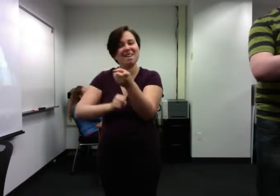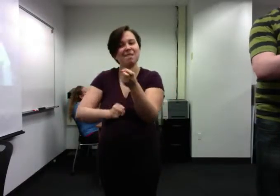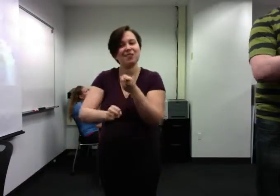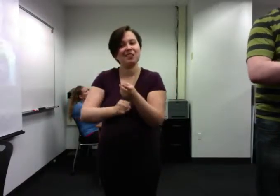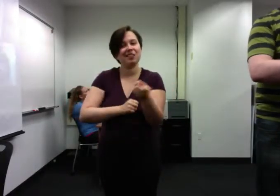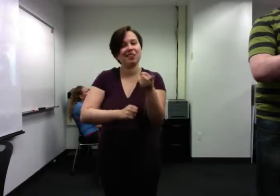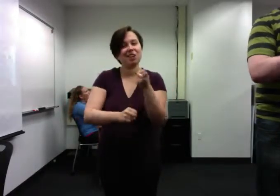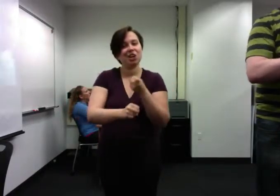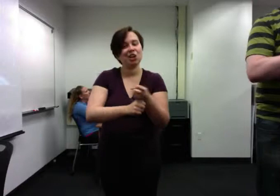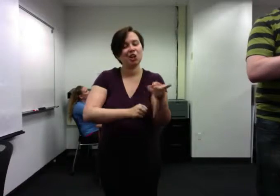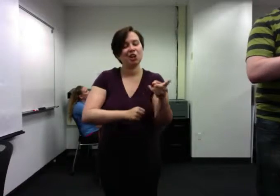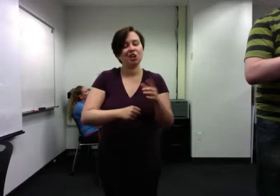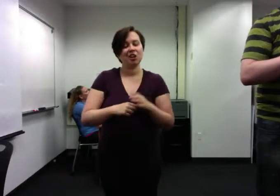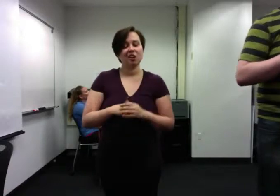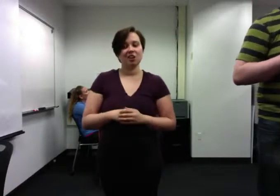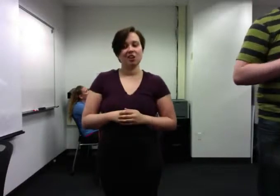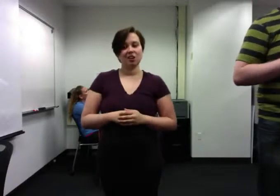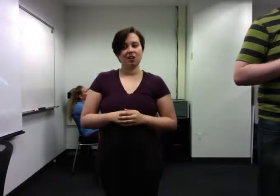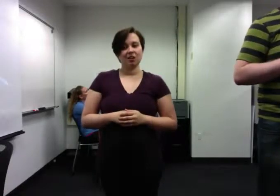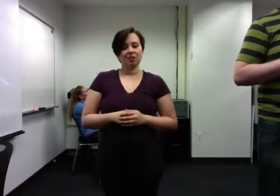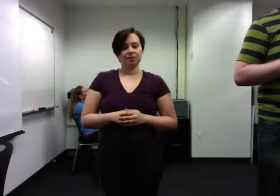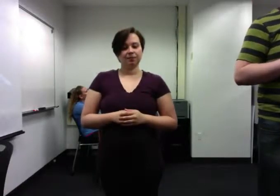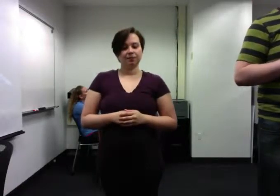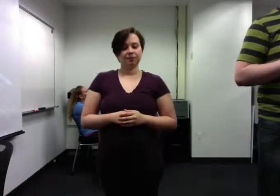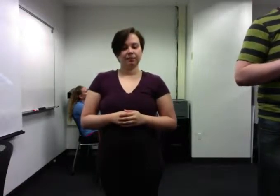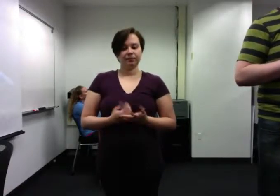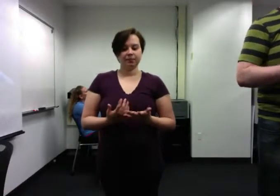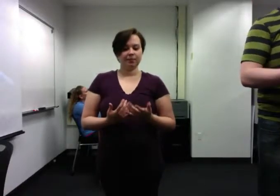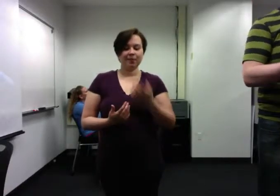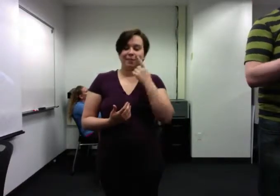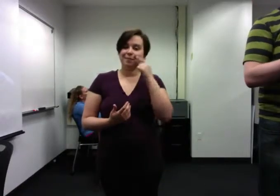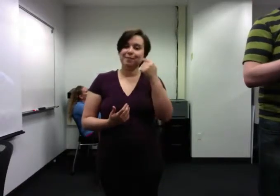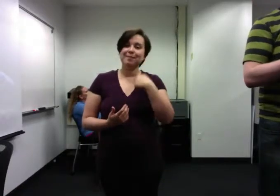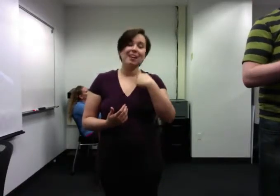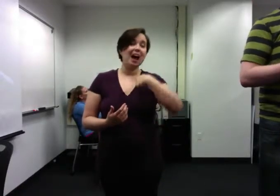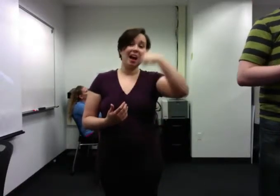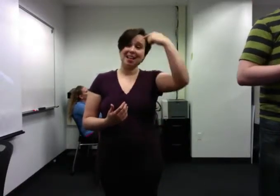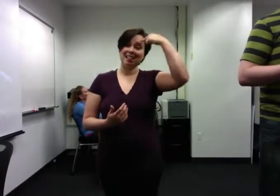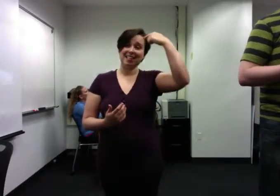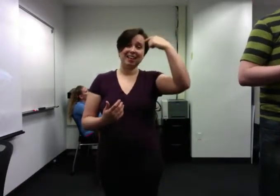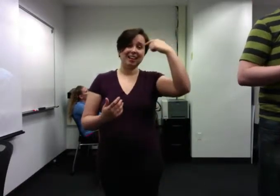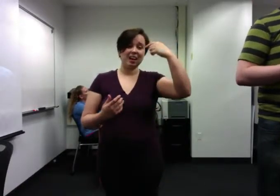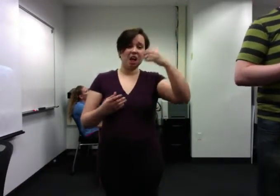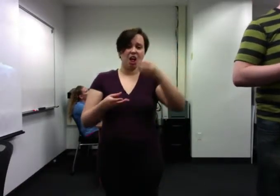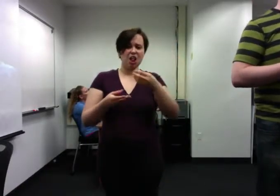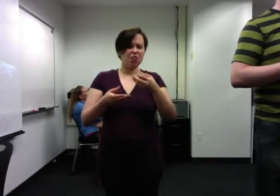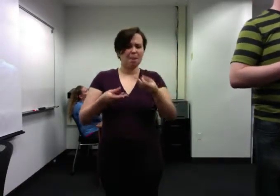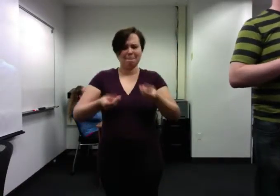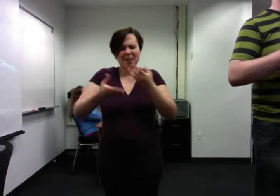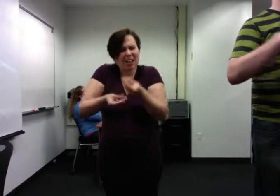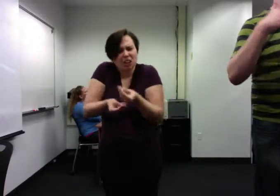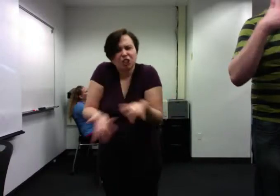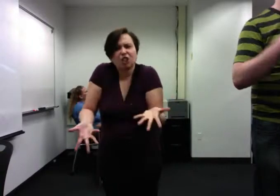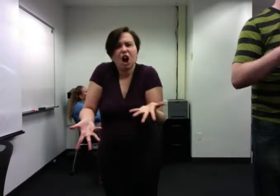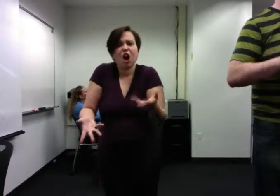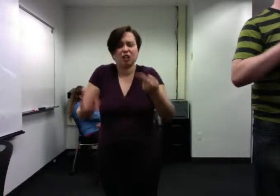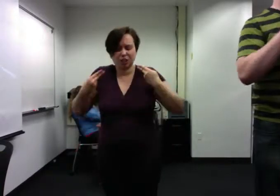Oh, especially for someone like me that thinks the greatest loss in the world is loss of human potential. I want to scream and say, hey, wait a minute!